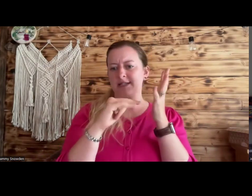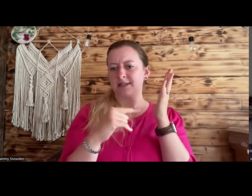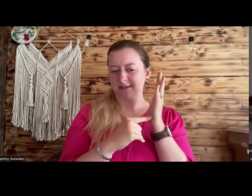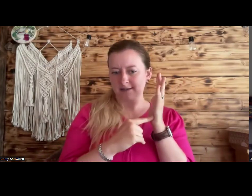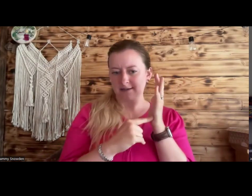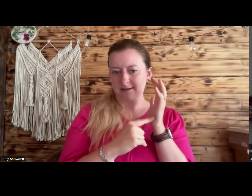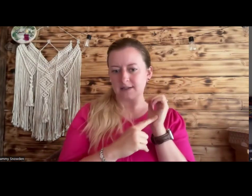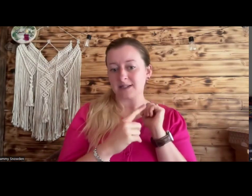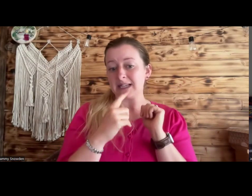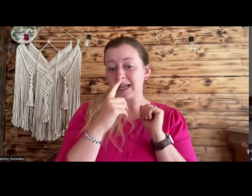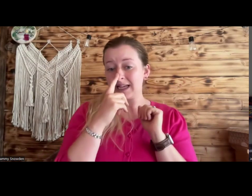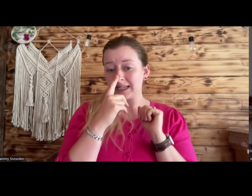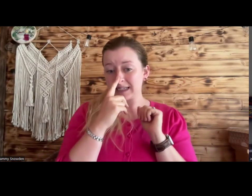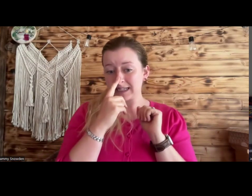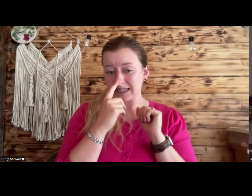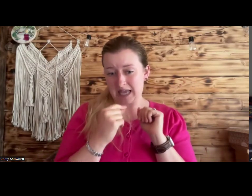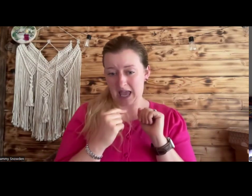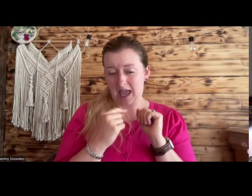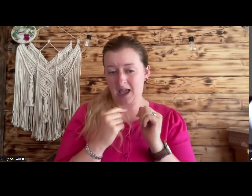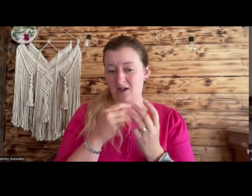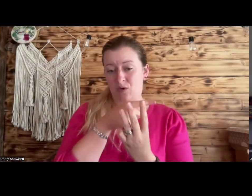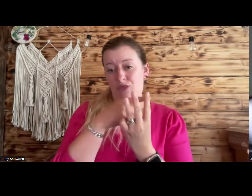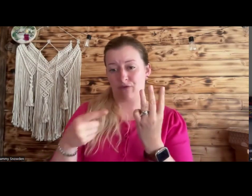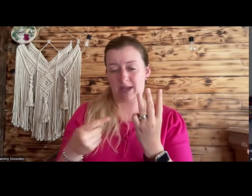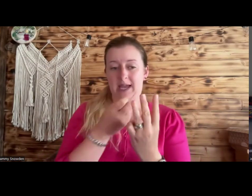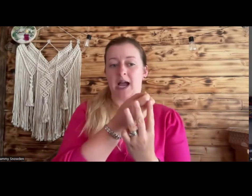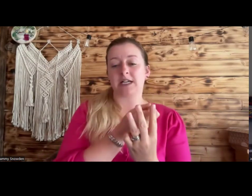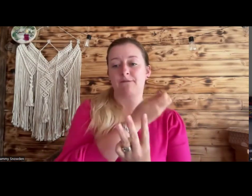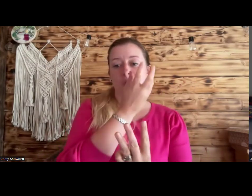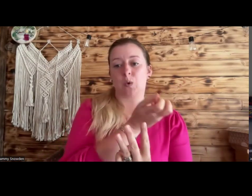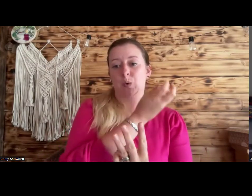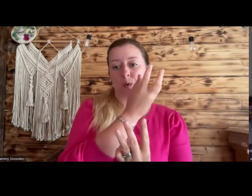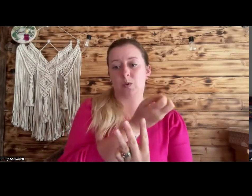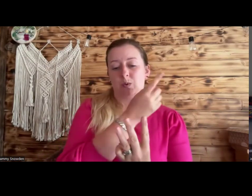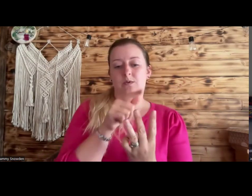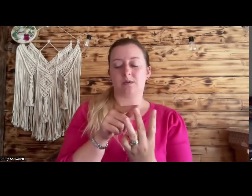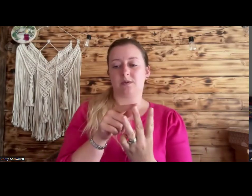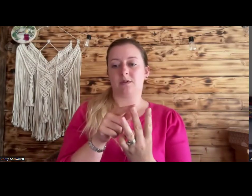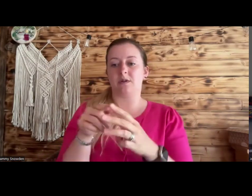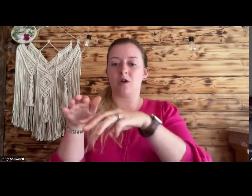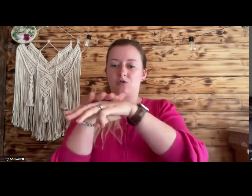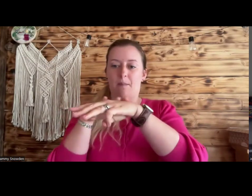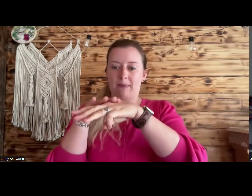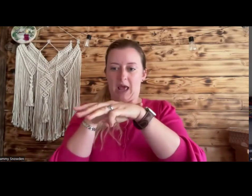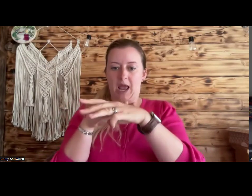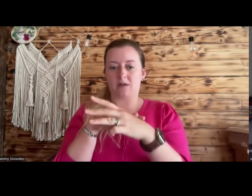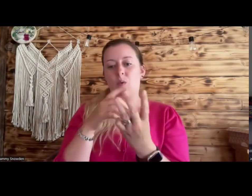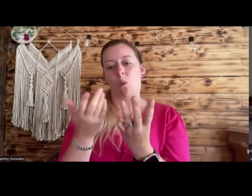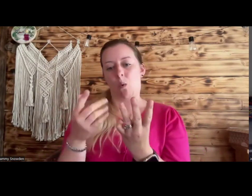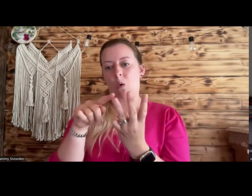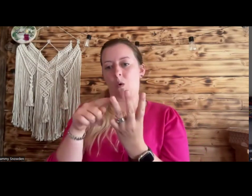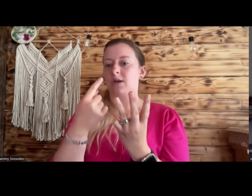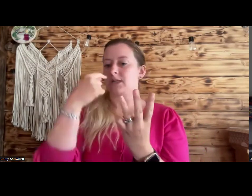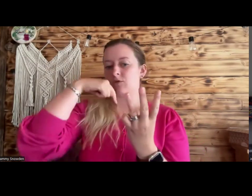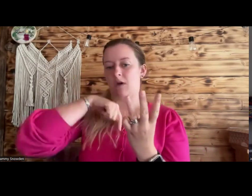the recommendation is topically to use on the back of the neck and also on the solar plexus, which, as we know, is at the top of the